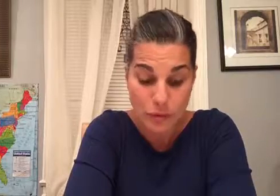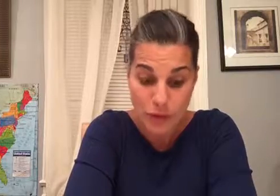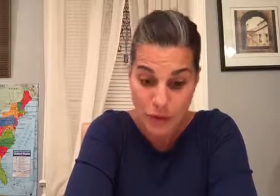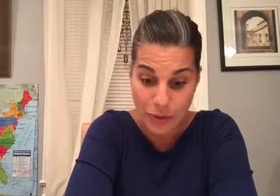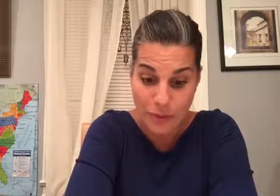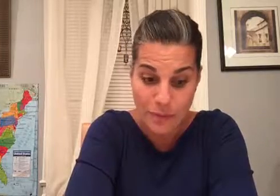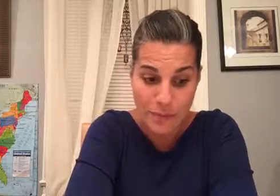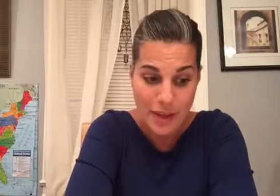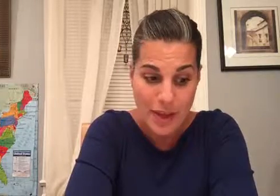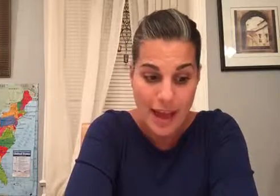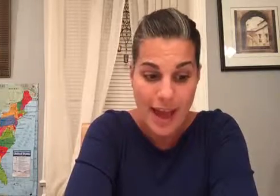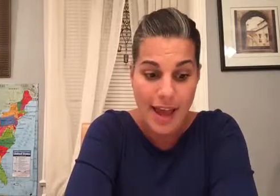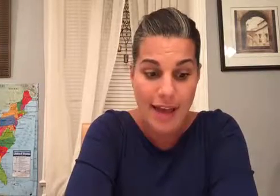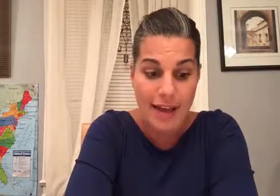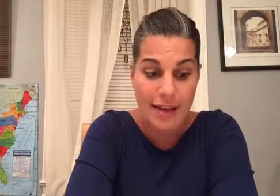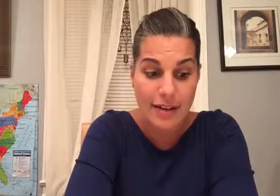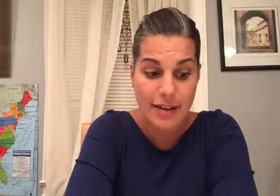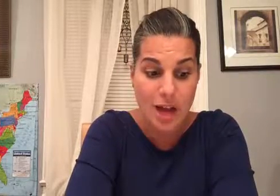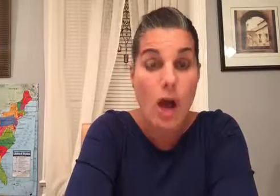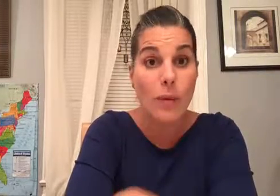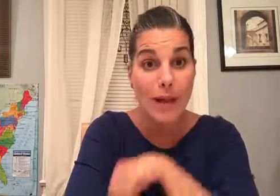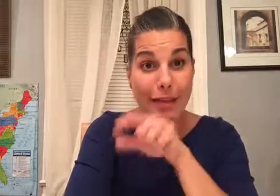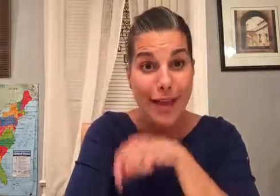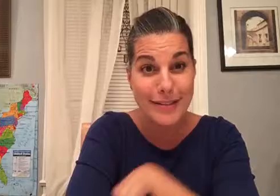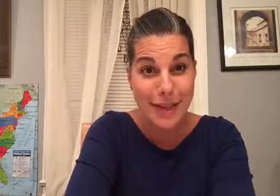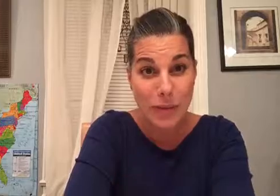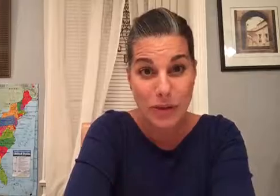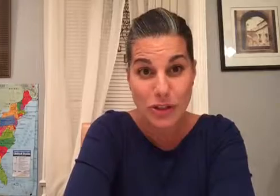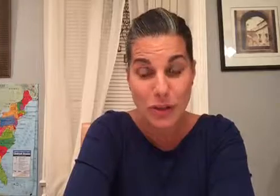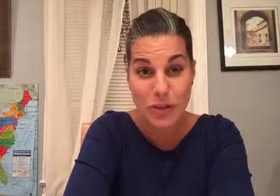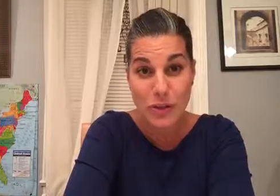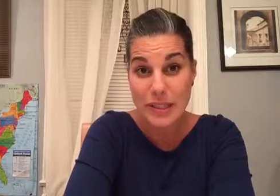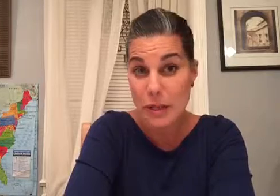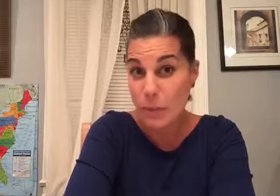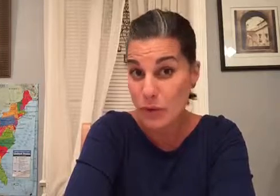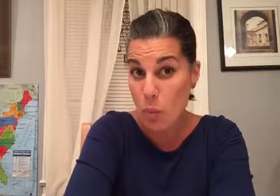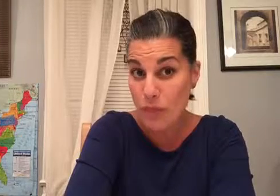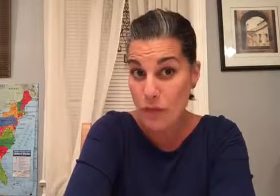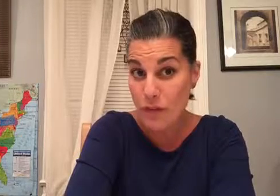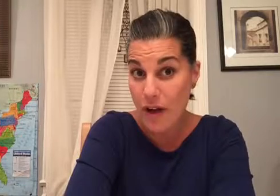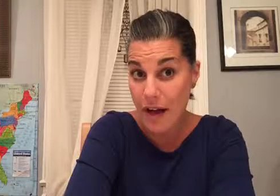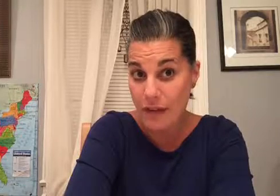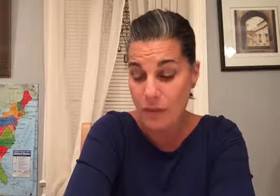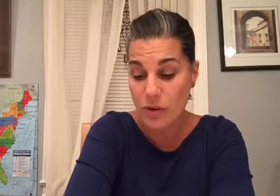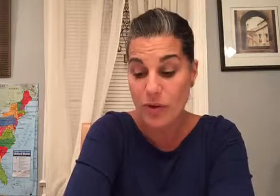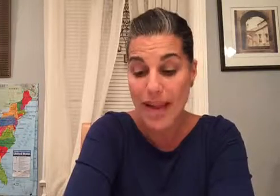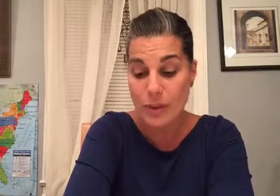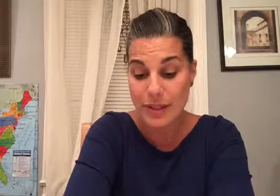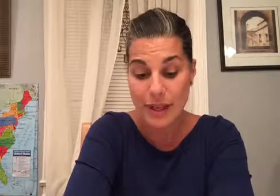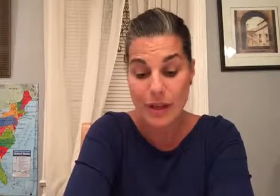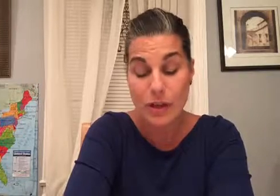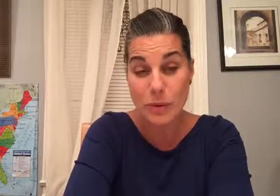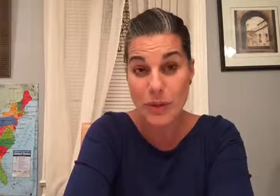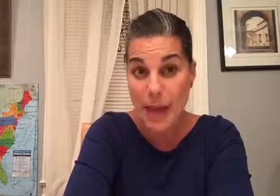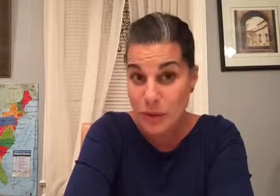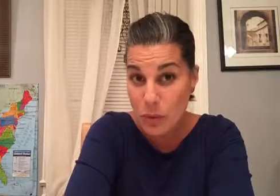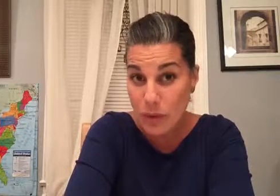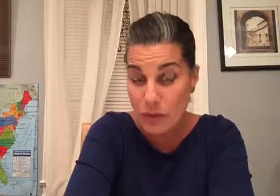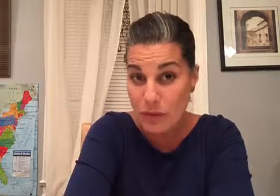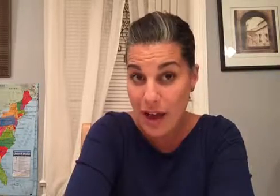for you. And and the last thing I want to share with you is numbers 1 through 5 when you're counting. So when you're counting 1 through